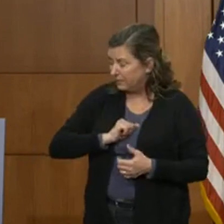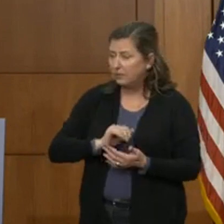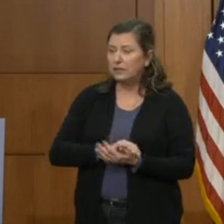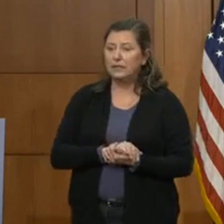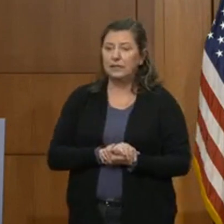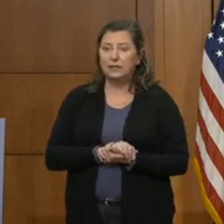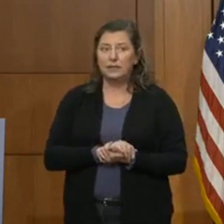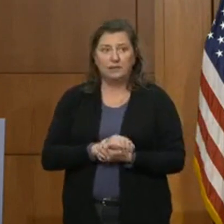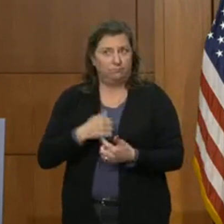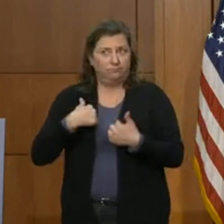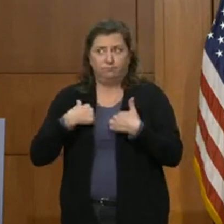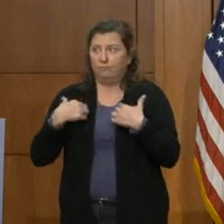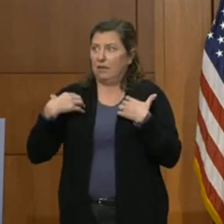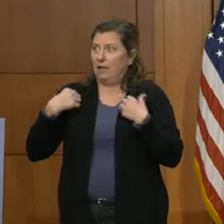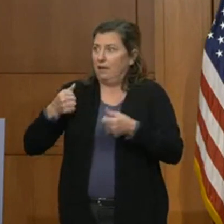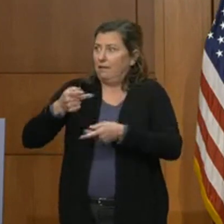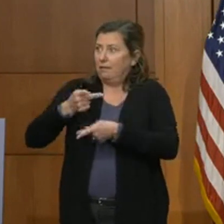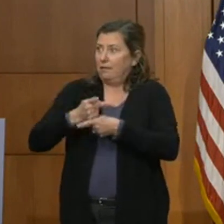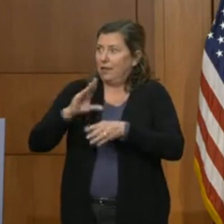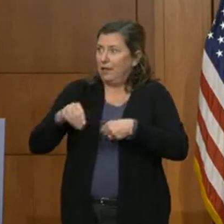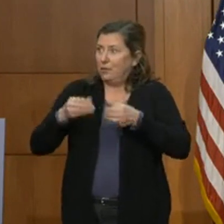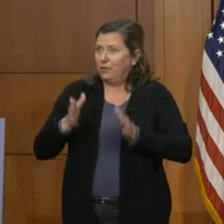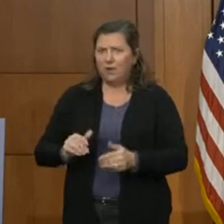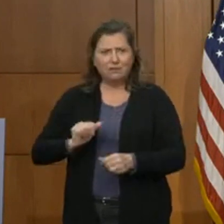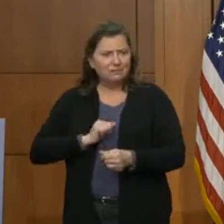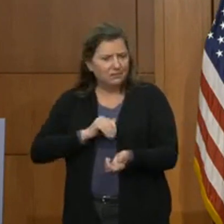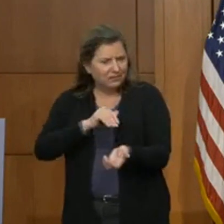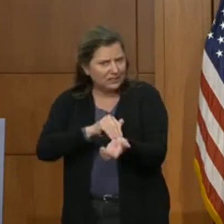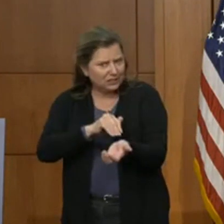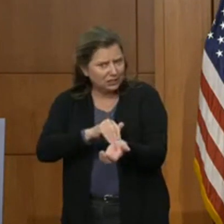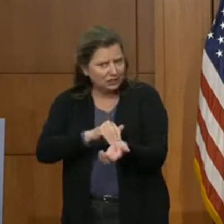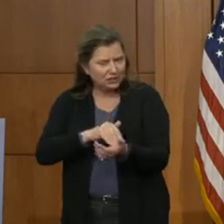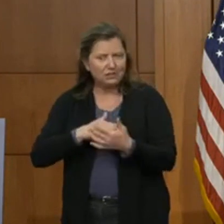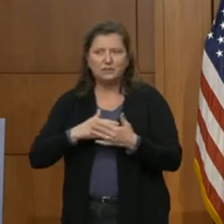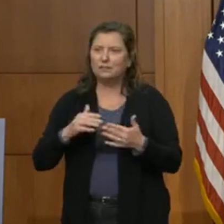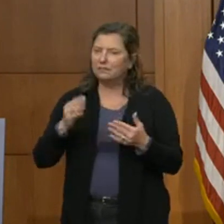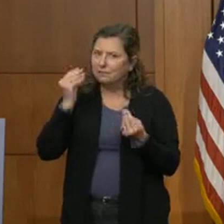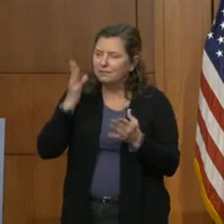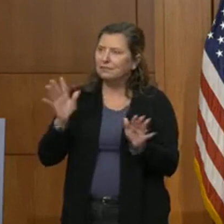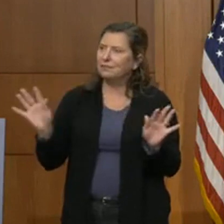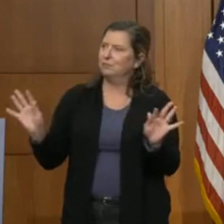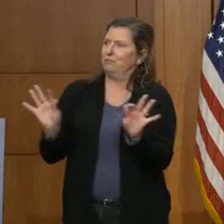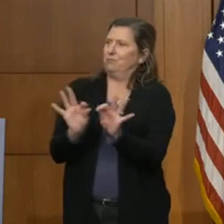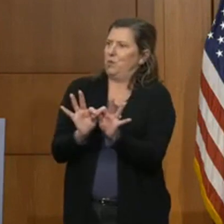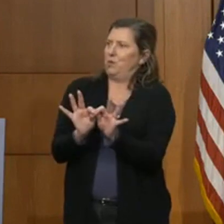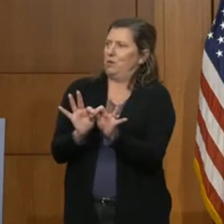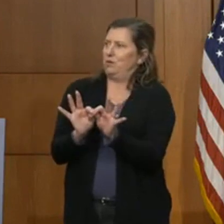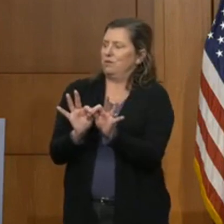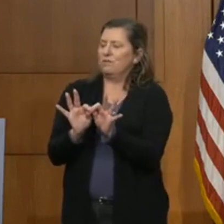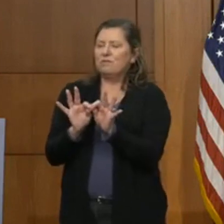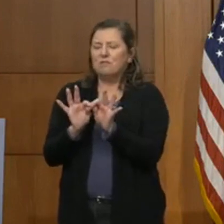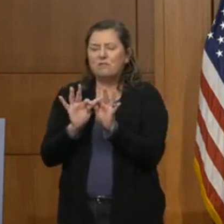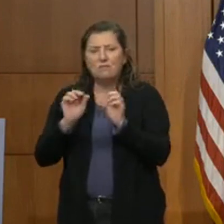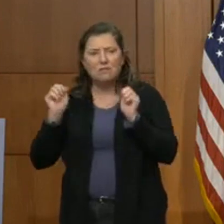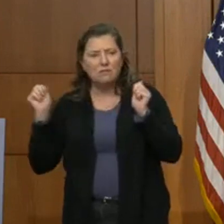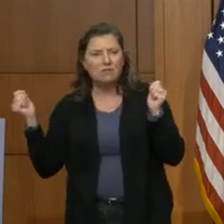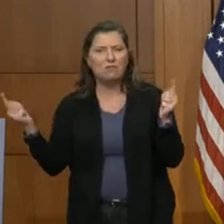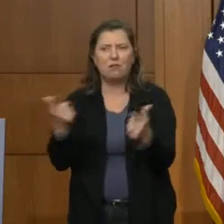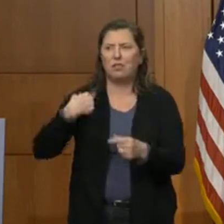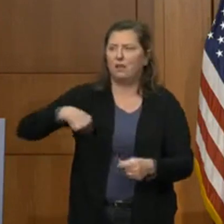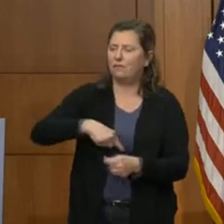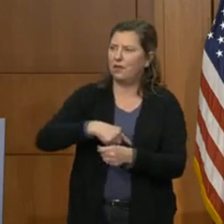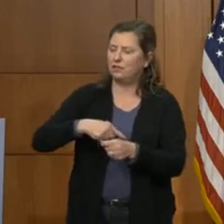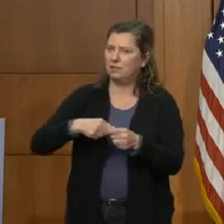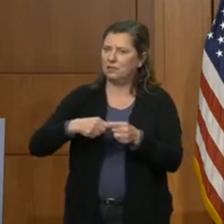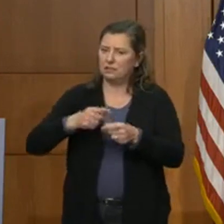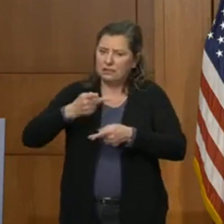a healthcare provider, as a physician, it is very, very important that all of us take care of our